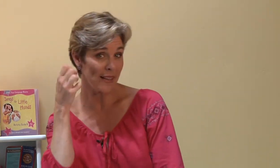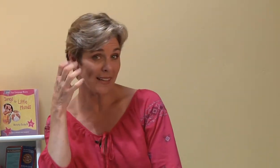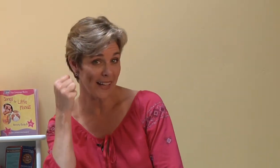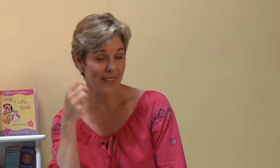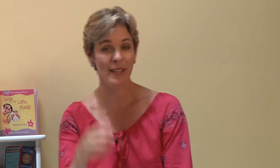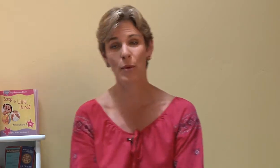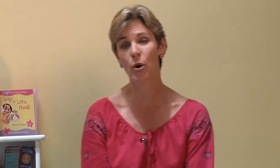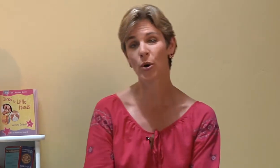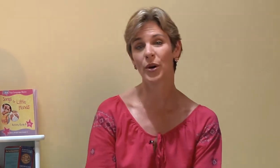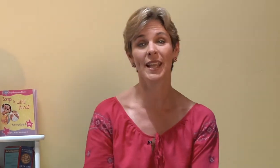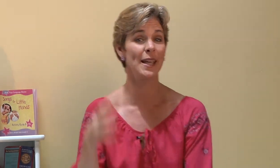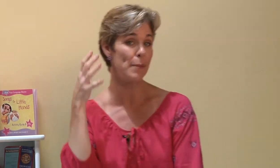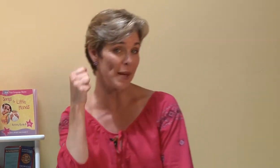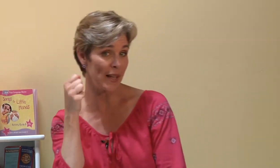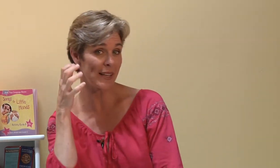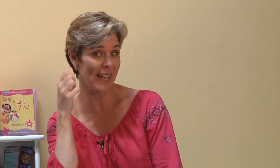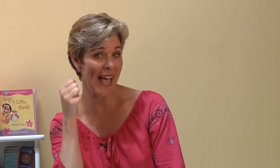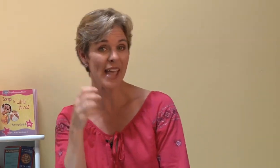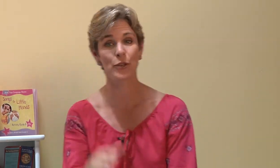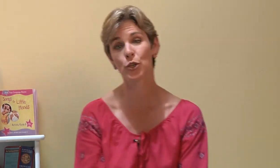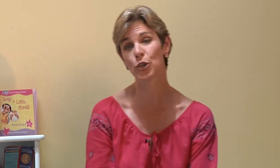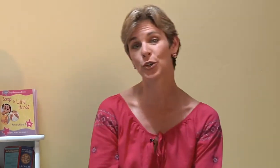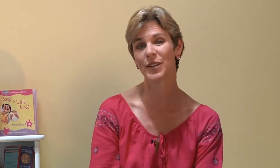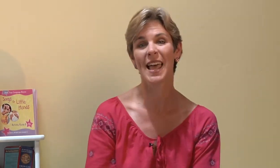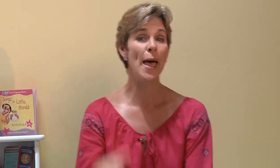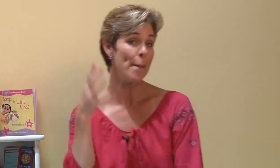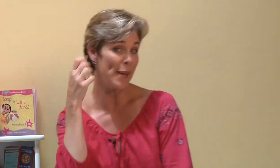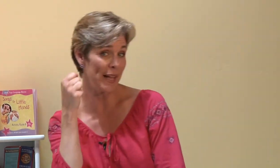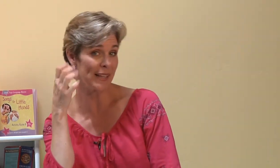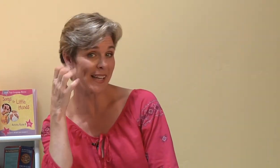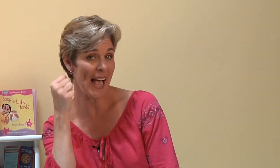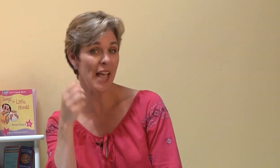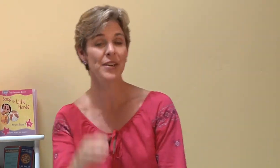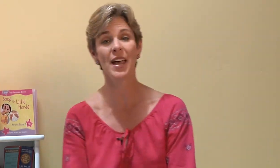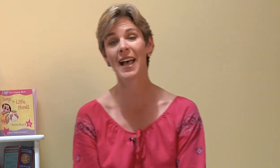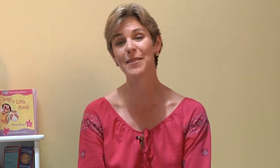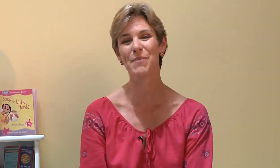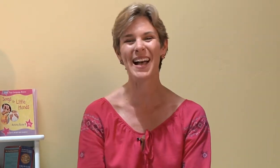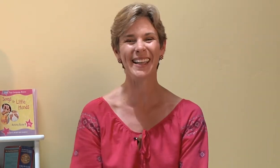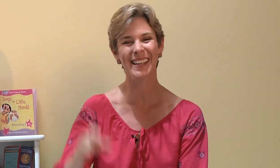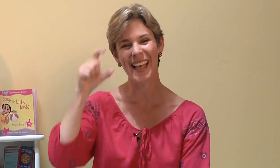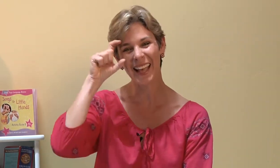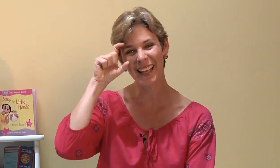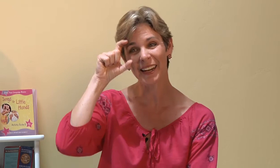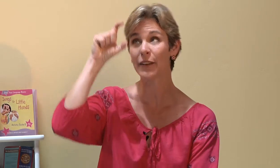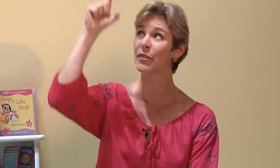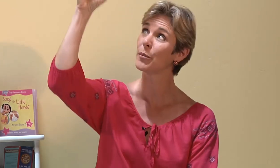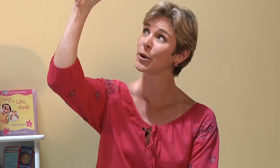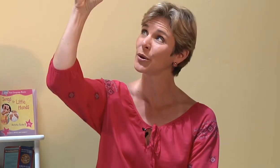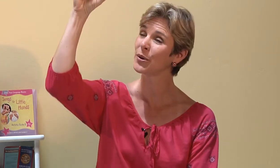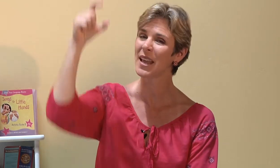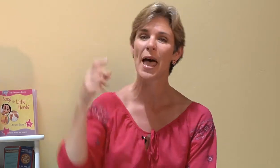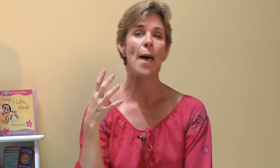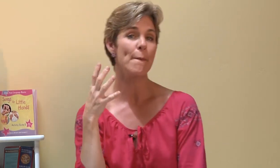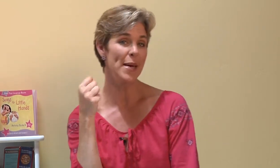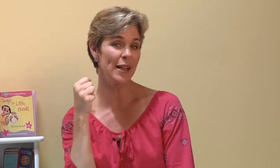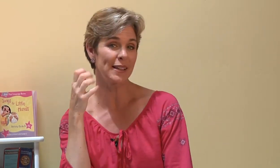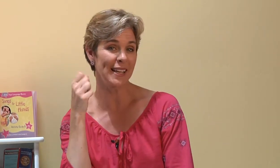Milk in the morning, milk at noon, milk at night by the light of the moon. Milk